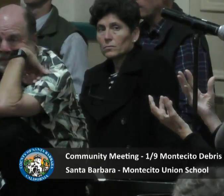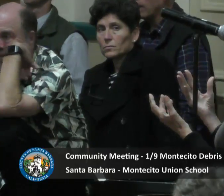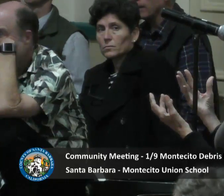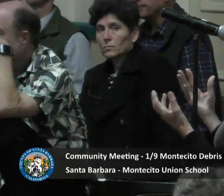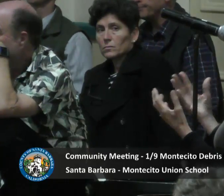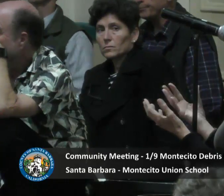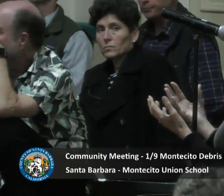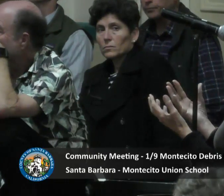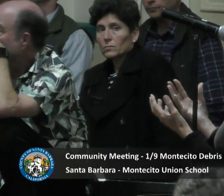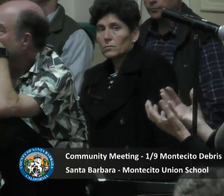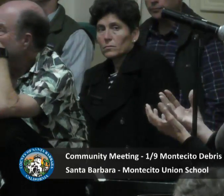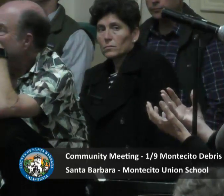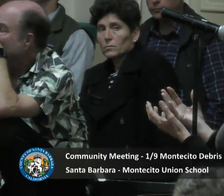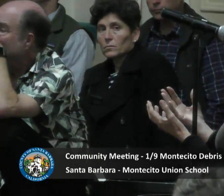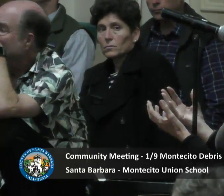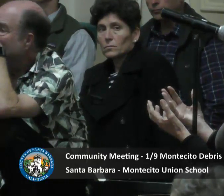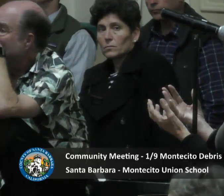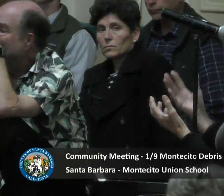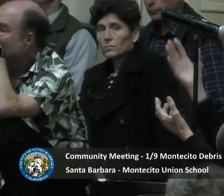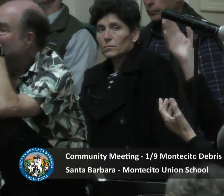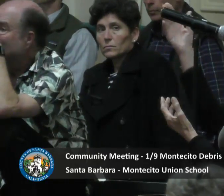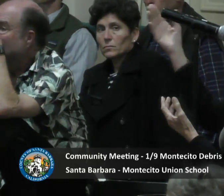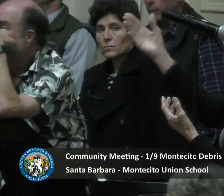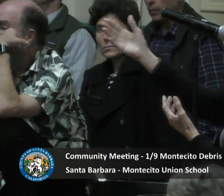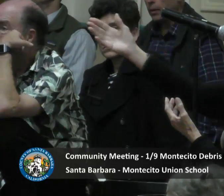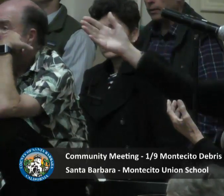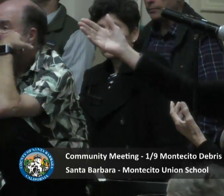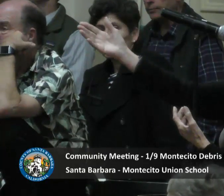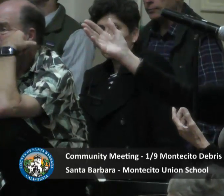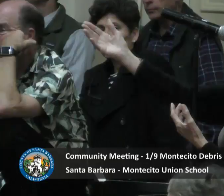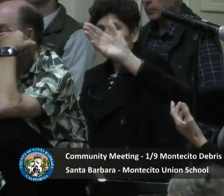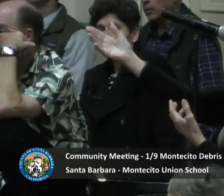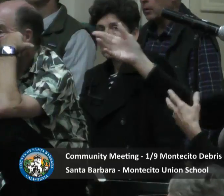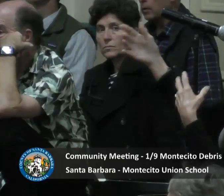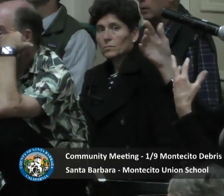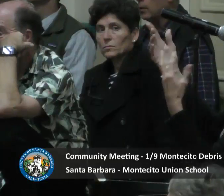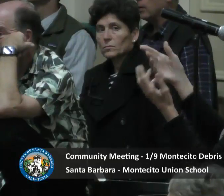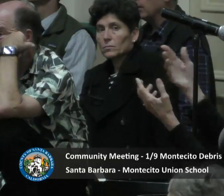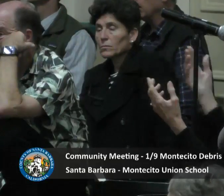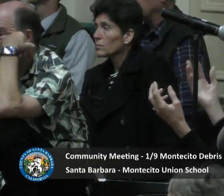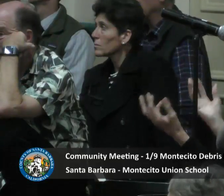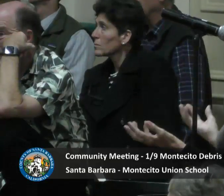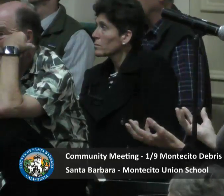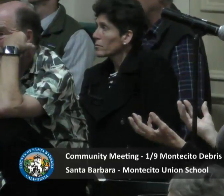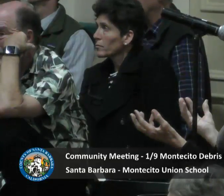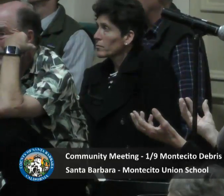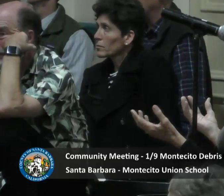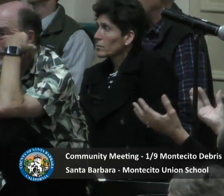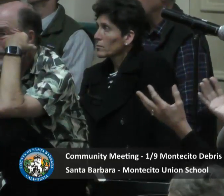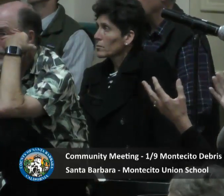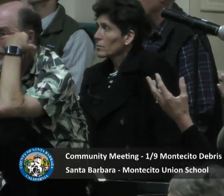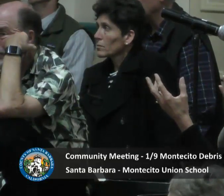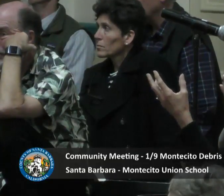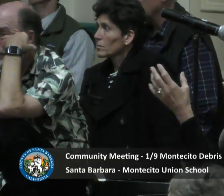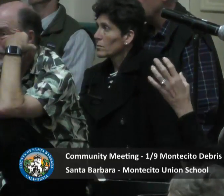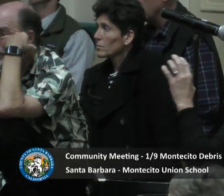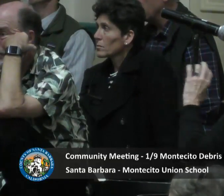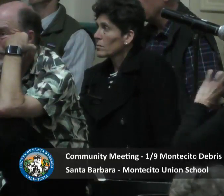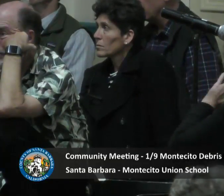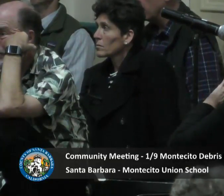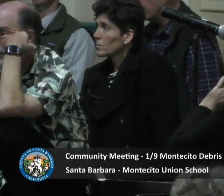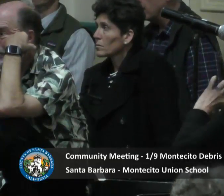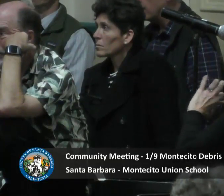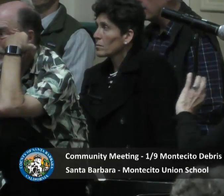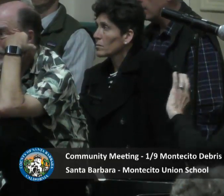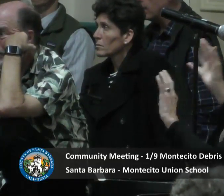prediction forecast means with your 72-hour evacuation timeline. What does it mean